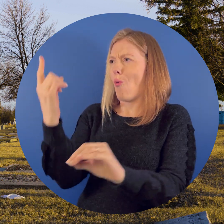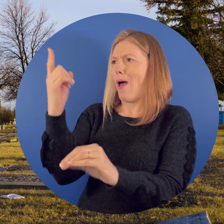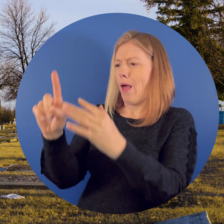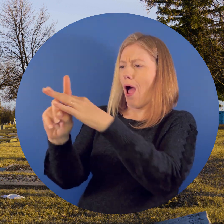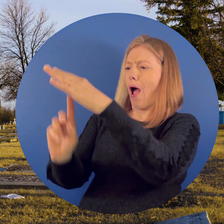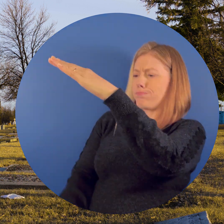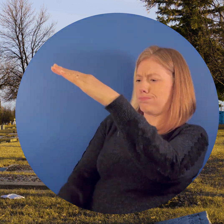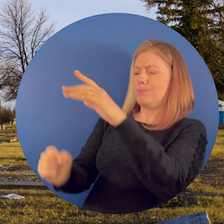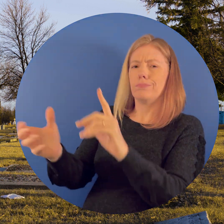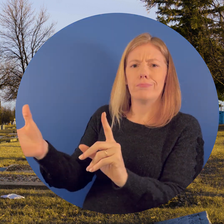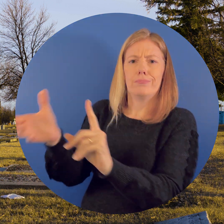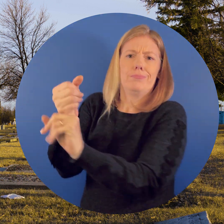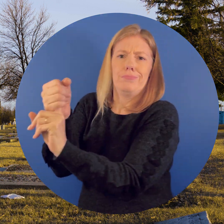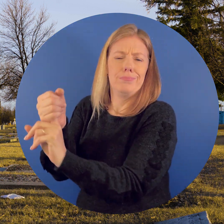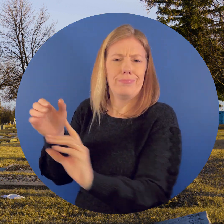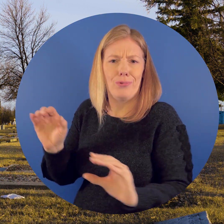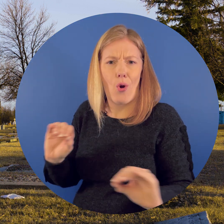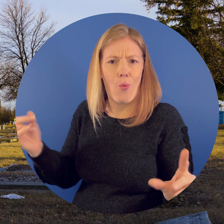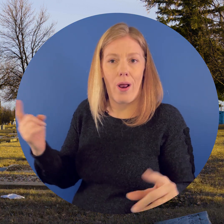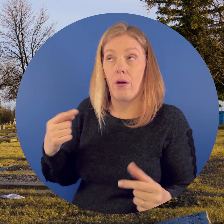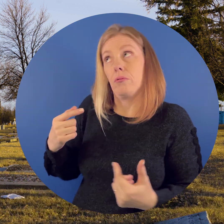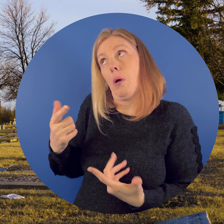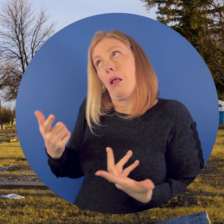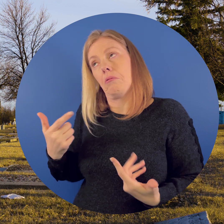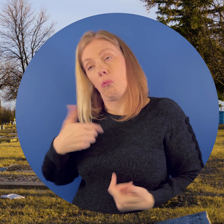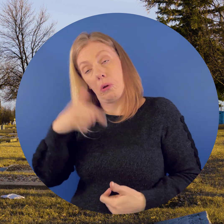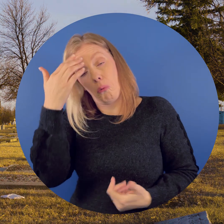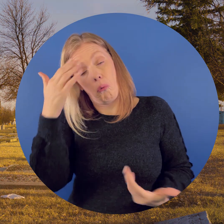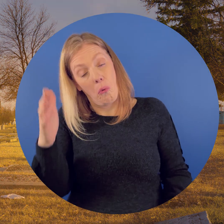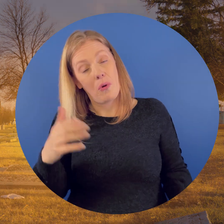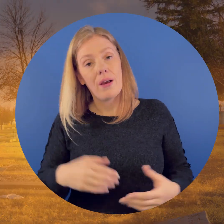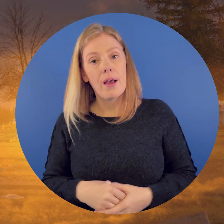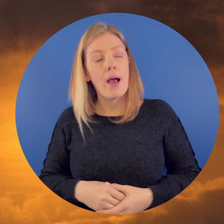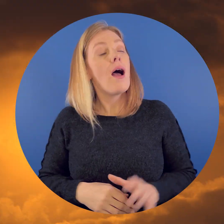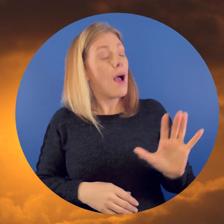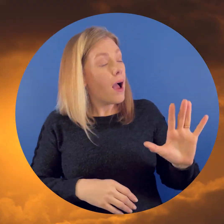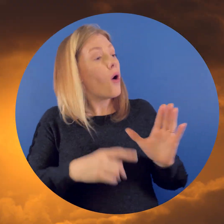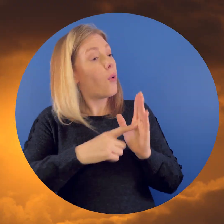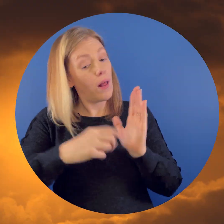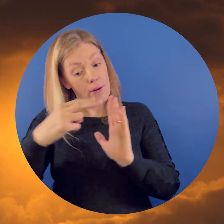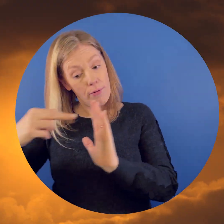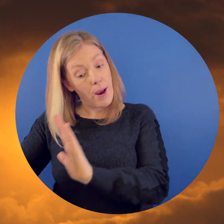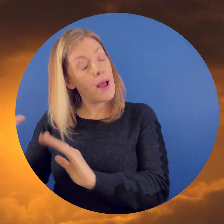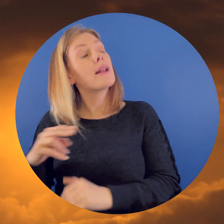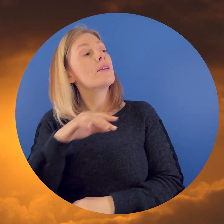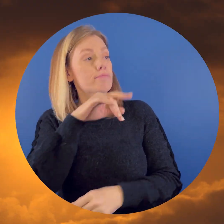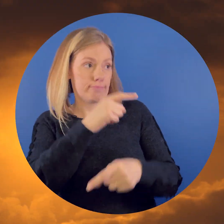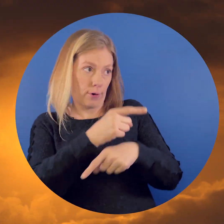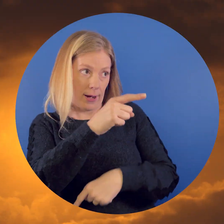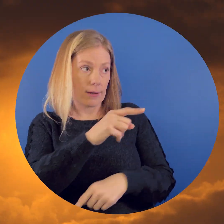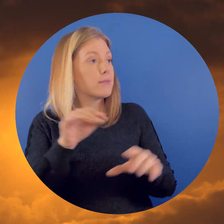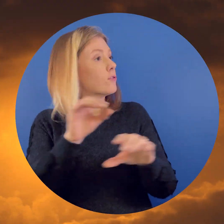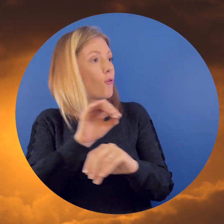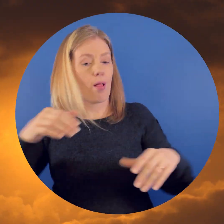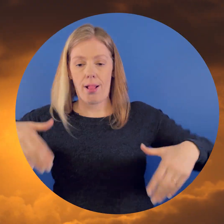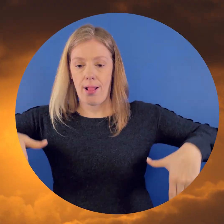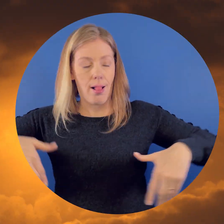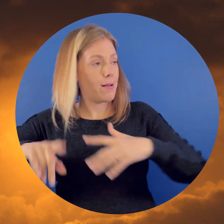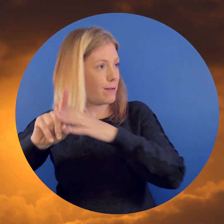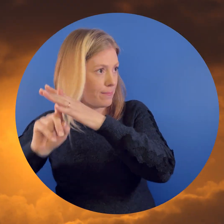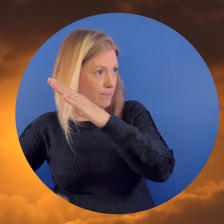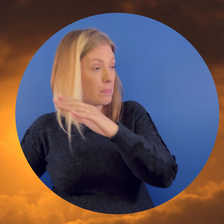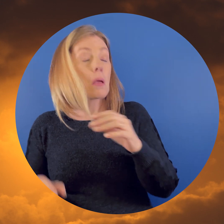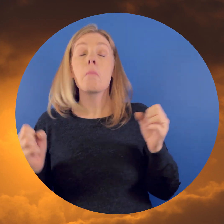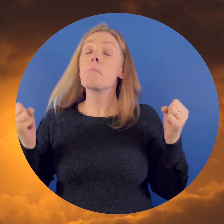taken, or to our knowledge, no one's been taken. Based on my research, no one ever disappeared, but many claim to see the